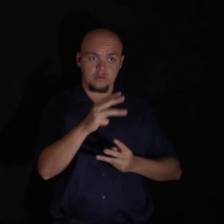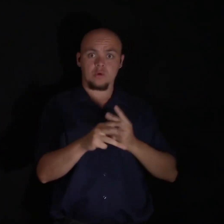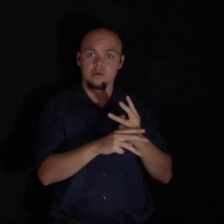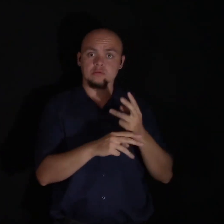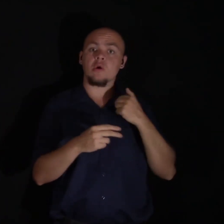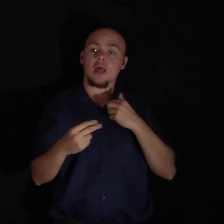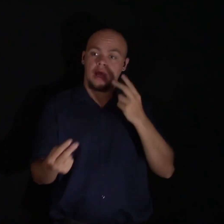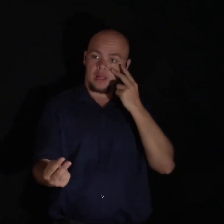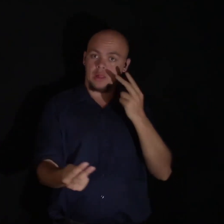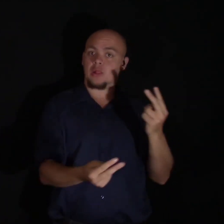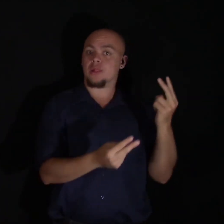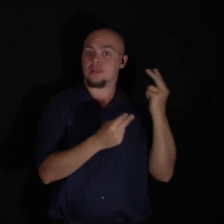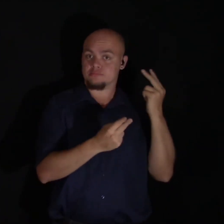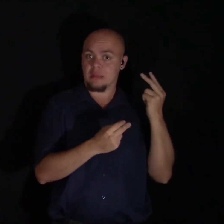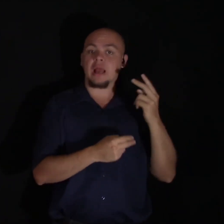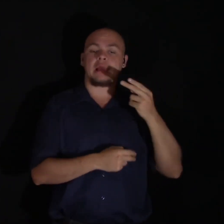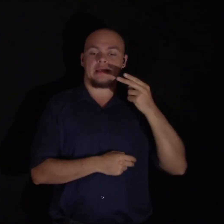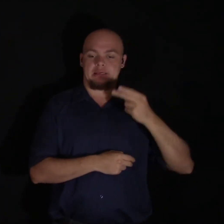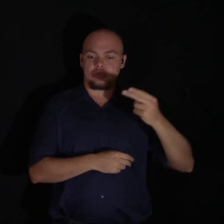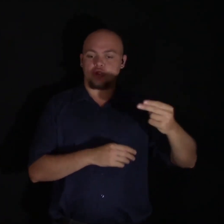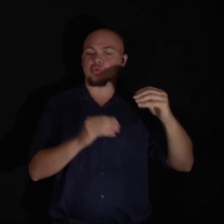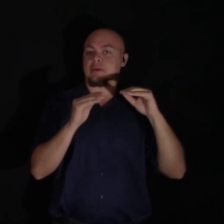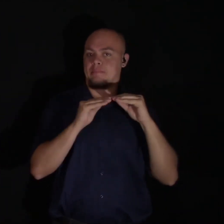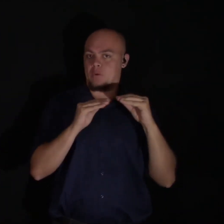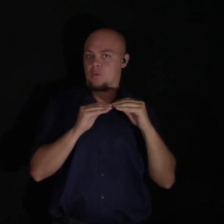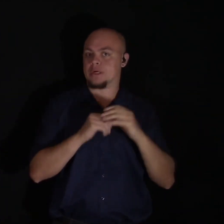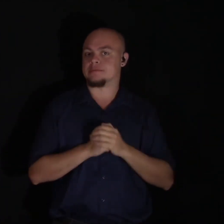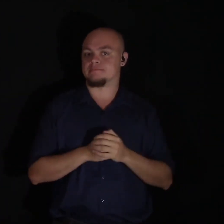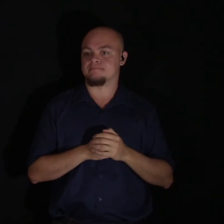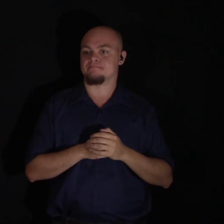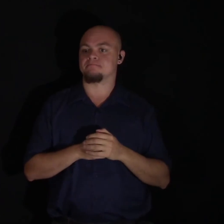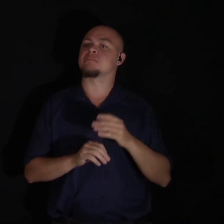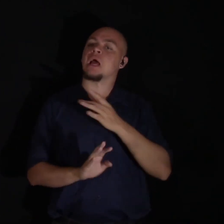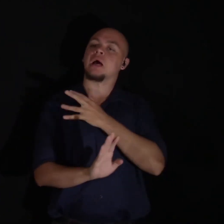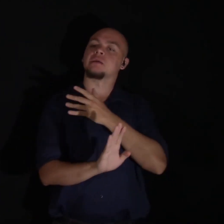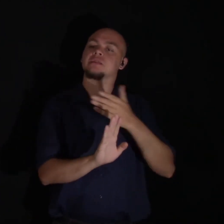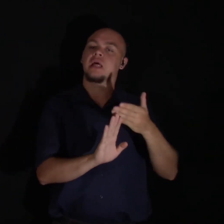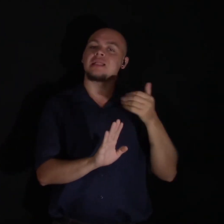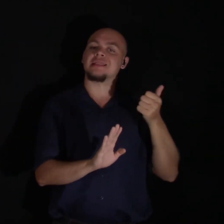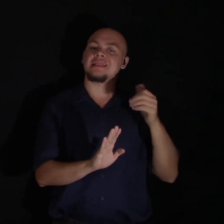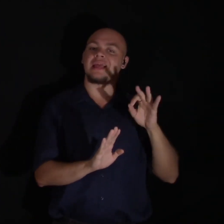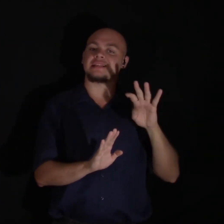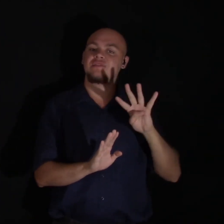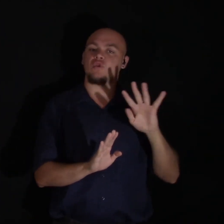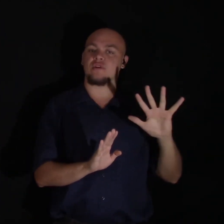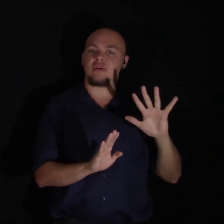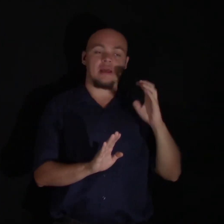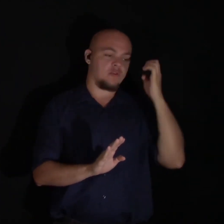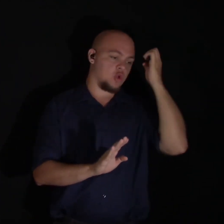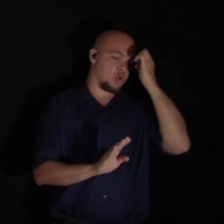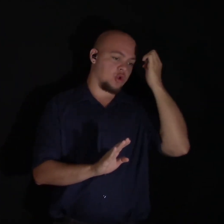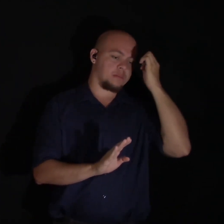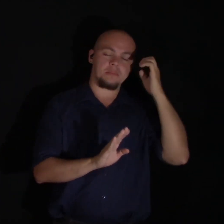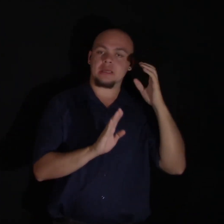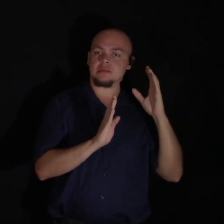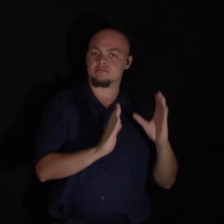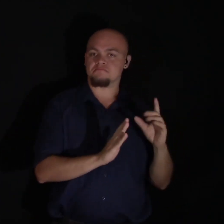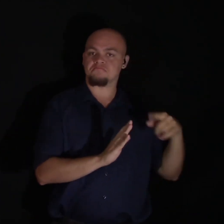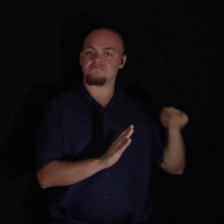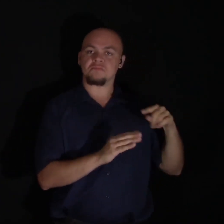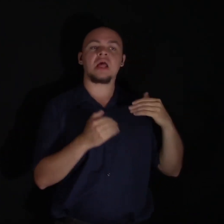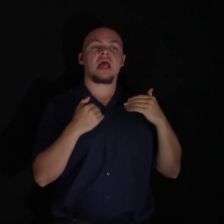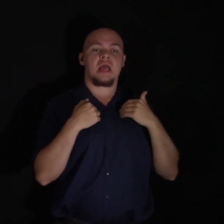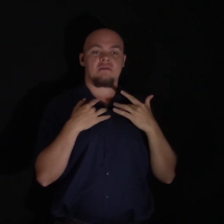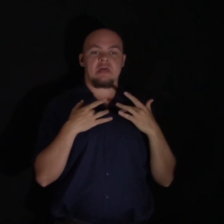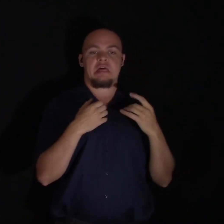back, look at a little history. Now, up until 1945 or so, Europeans had a very healthy and